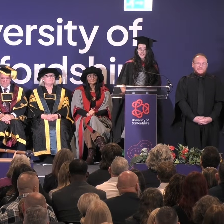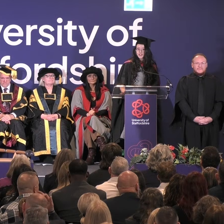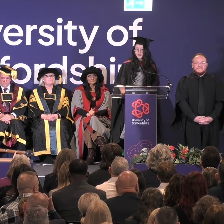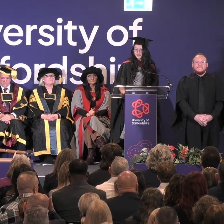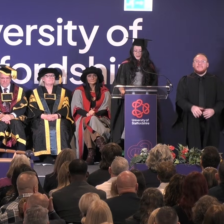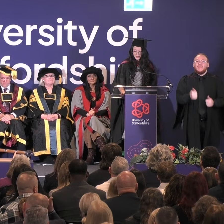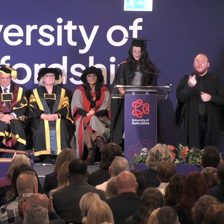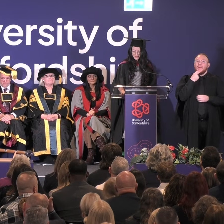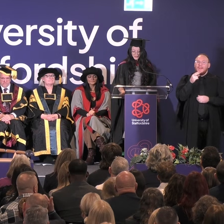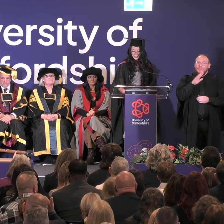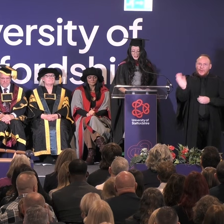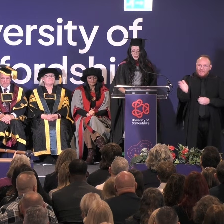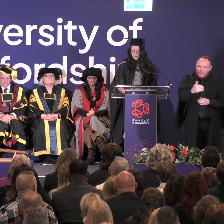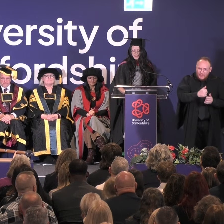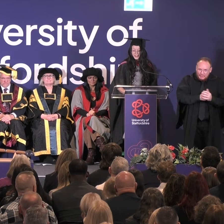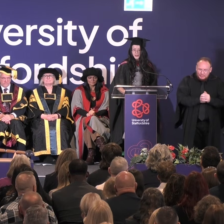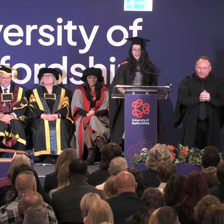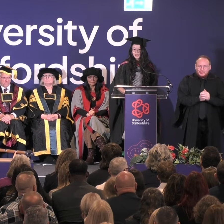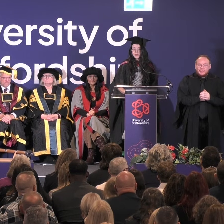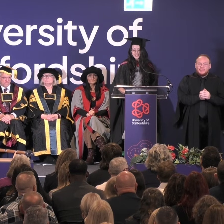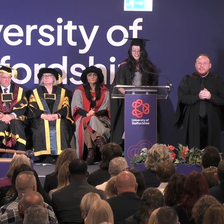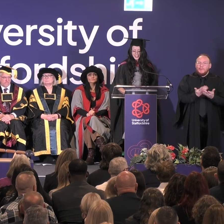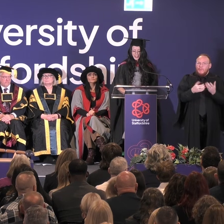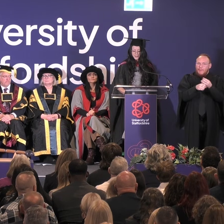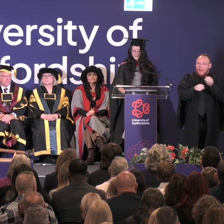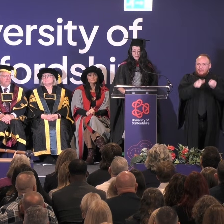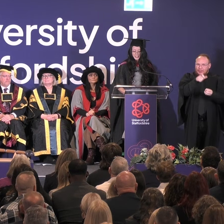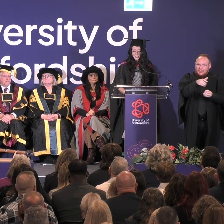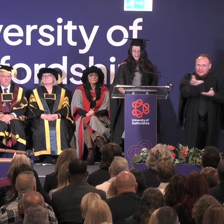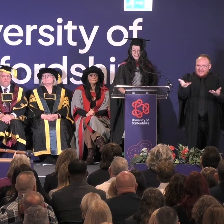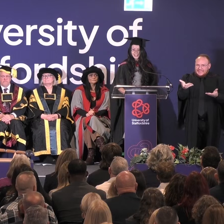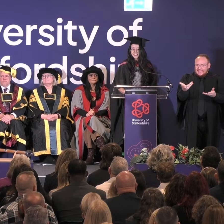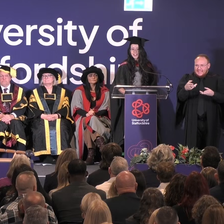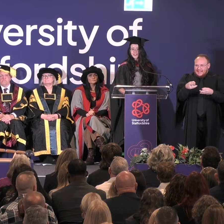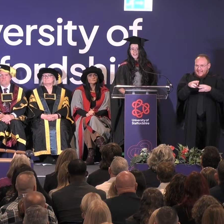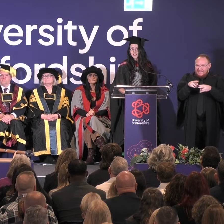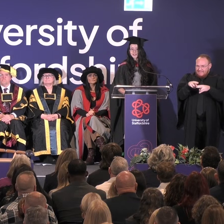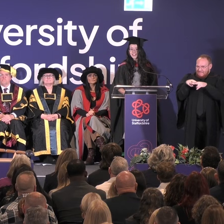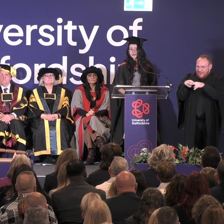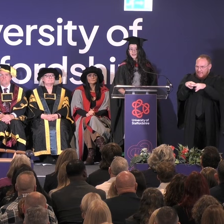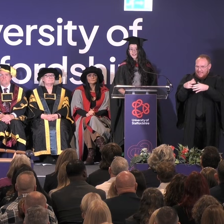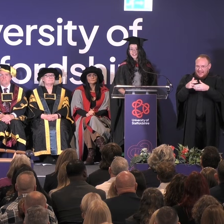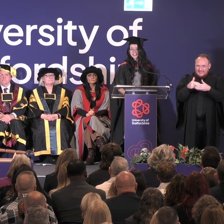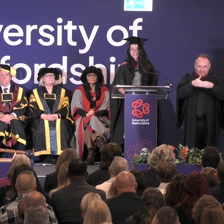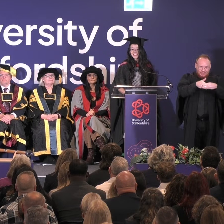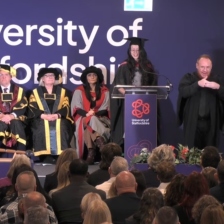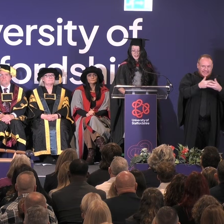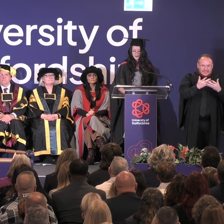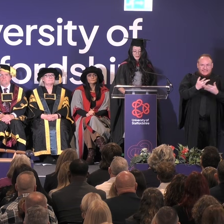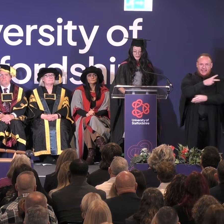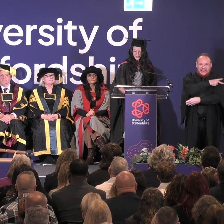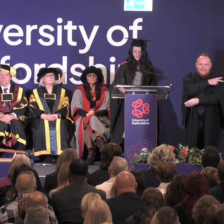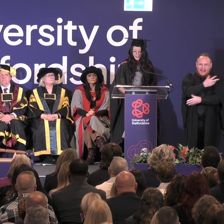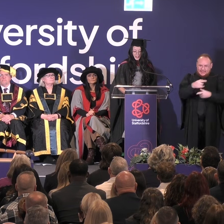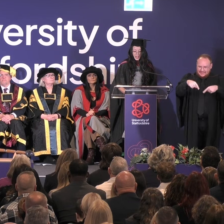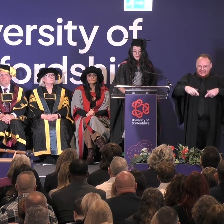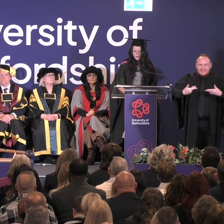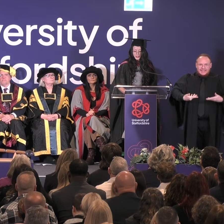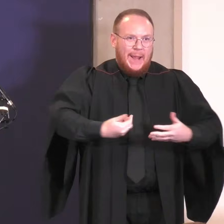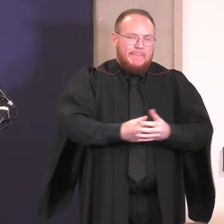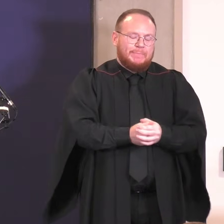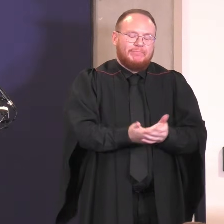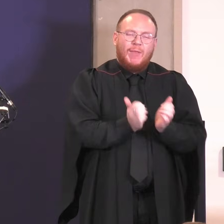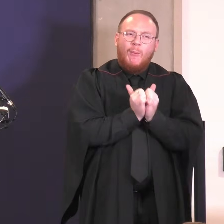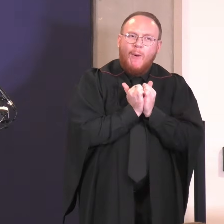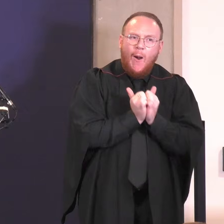Good afternoon, everyone. My fellow graduates, our families, friends, and the faculty who join us here today. I'm honoured